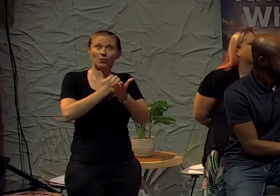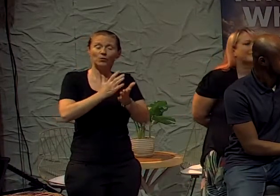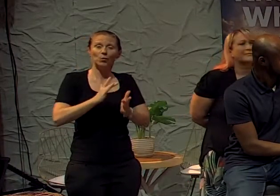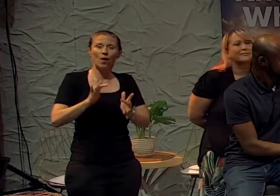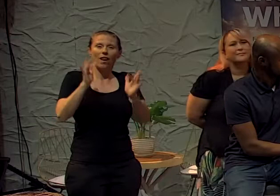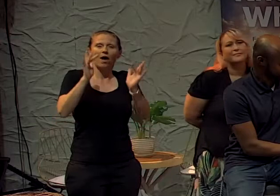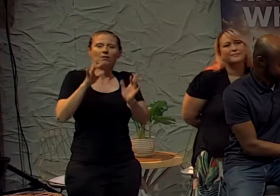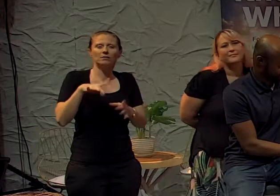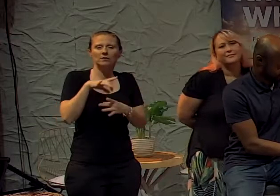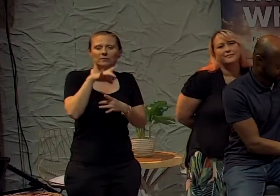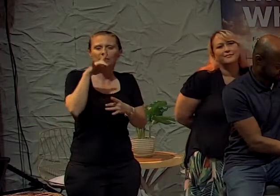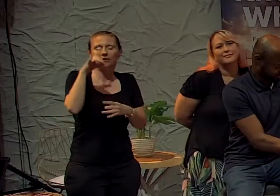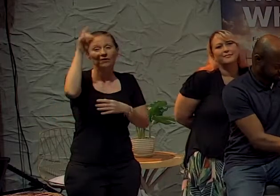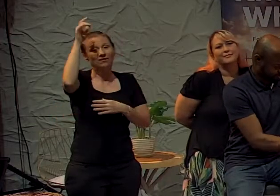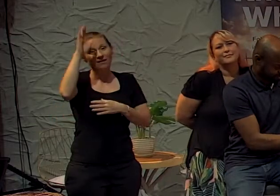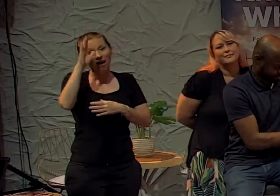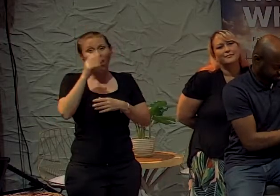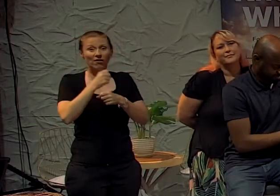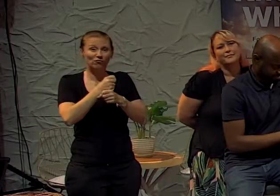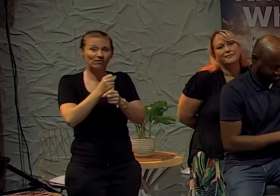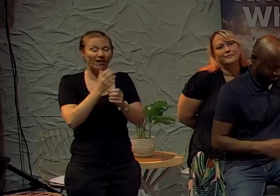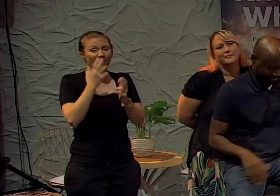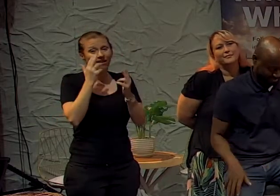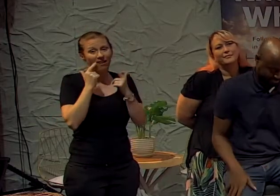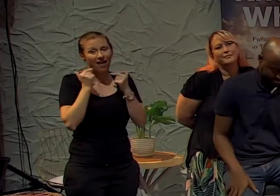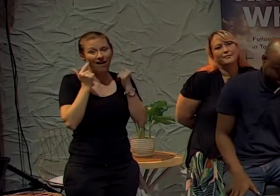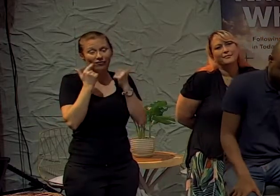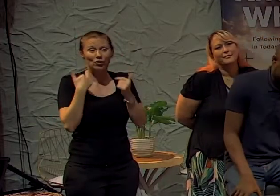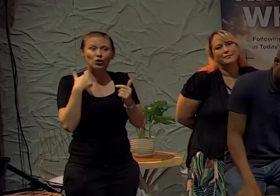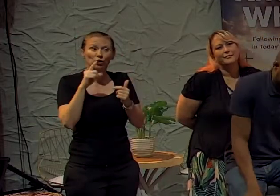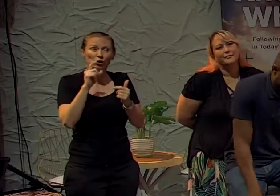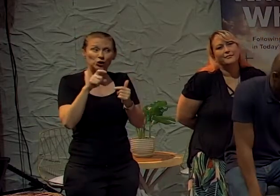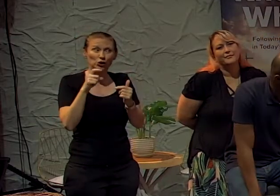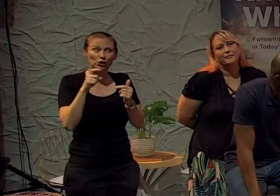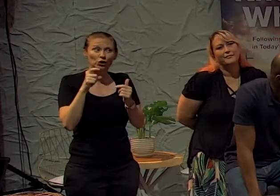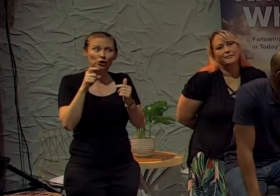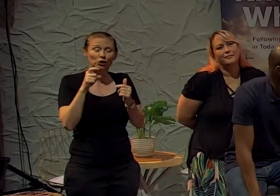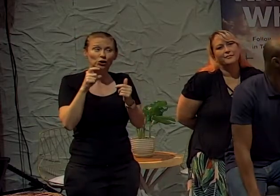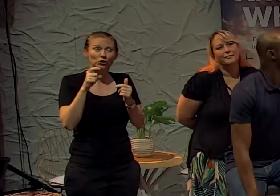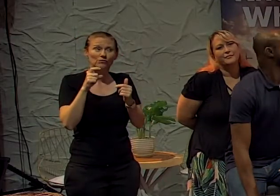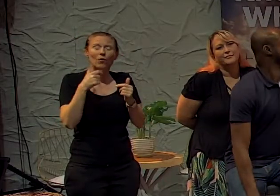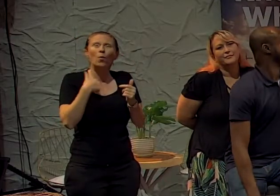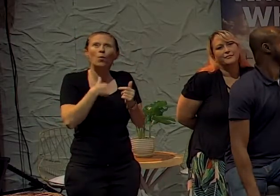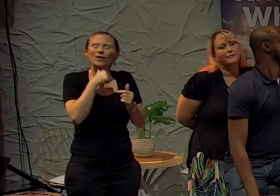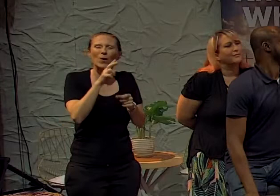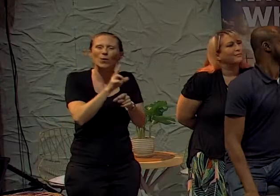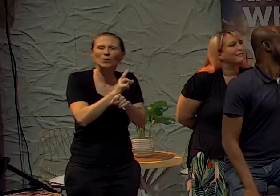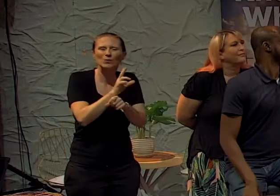up I think God created laughter, and we don't use it enough. So.